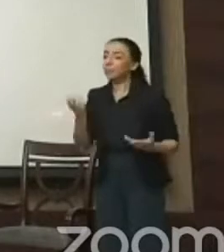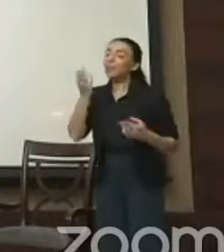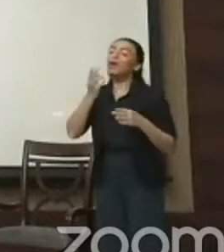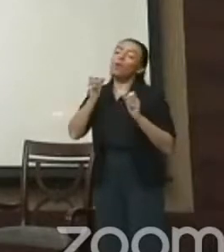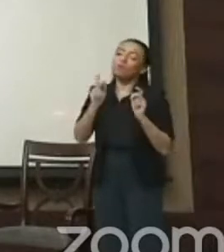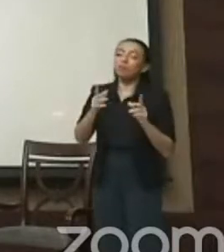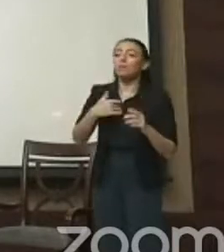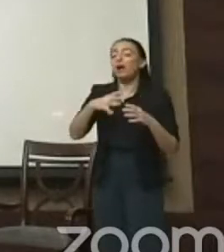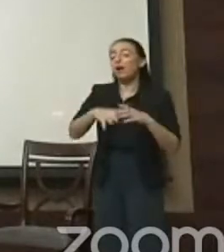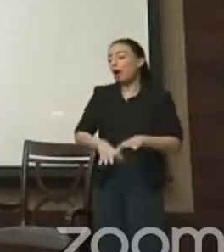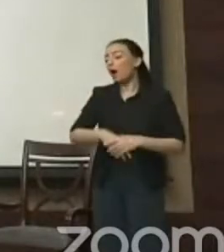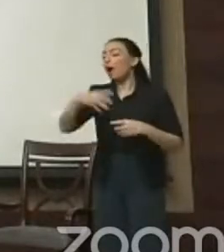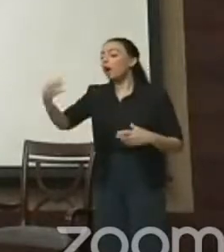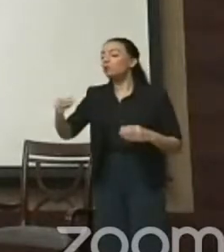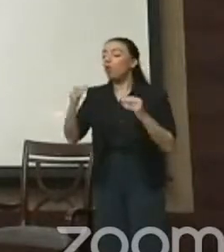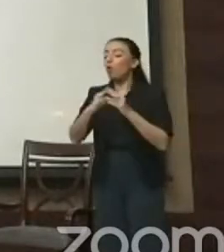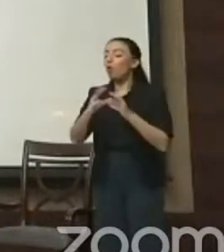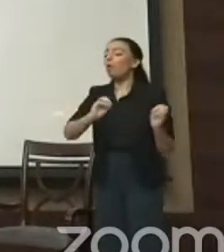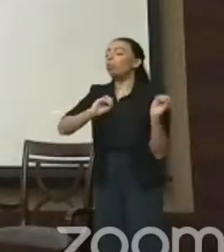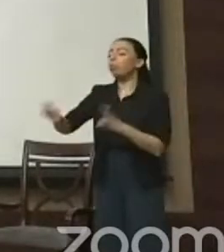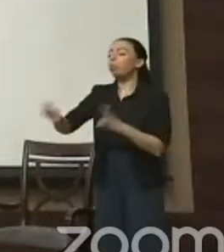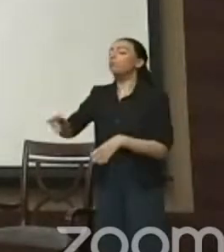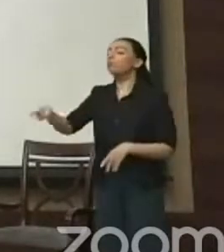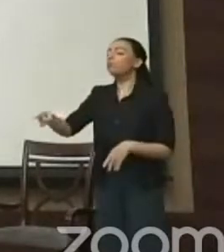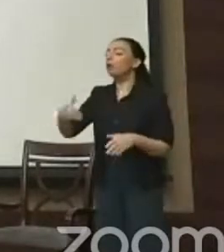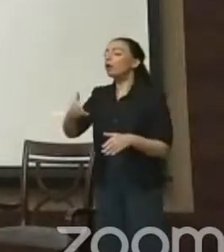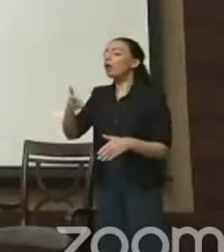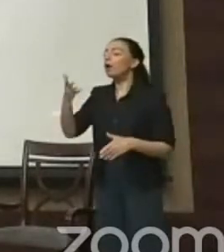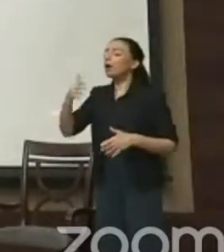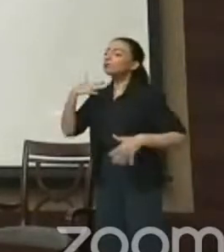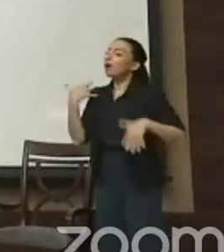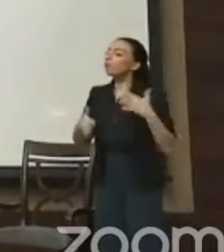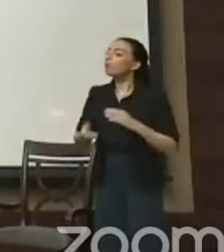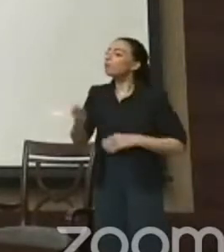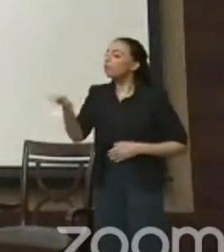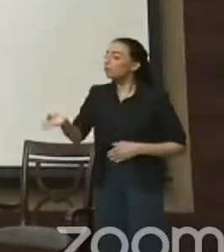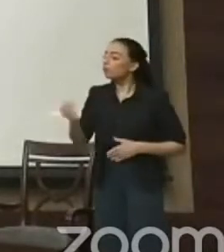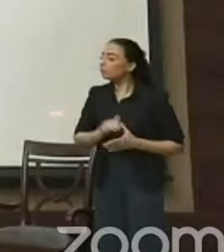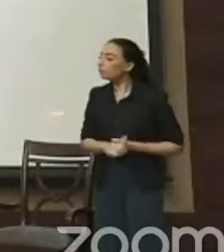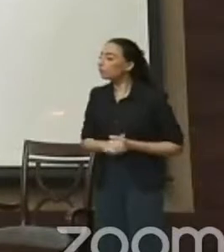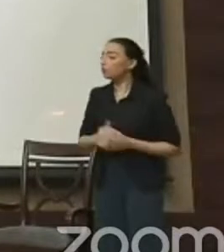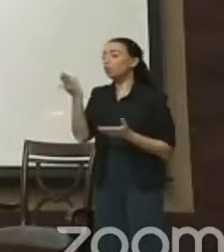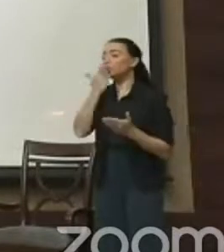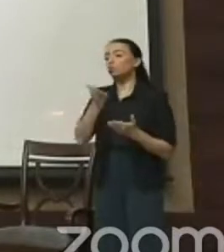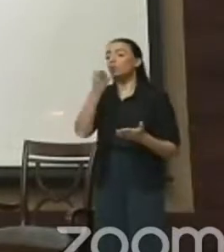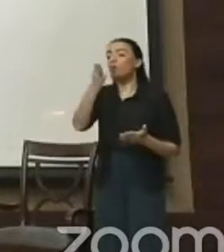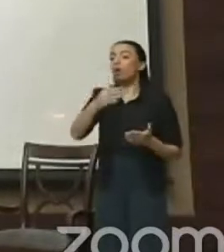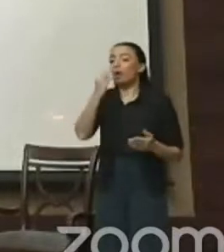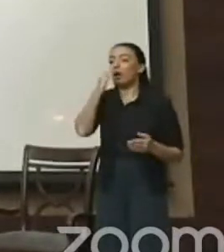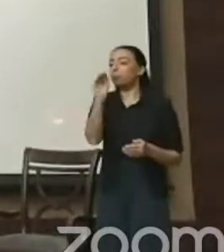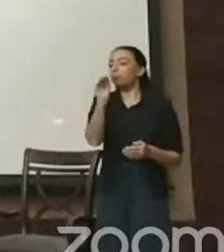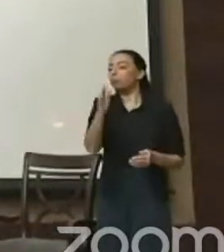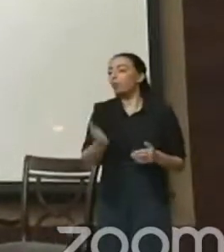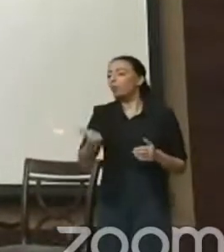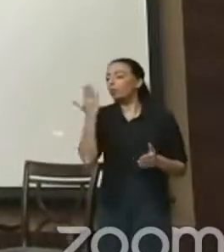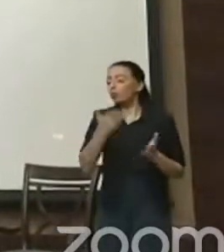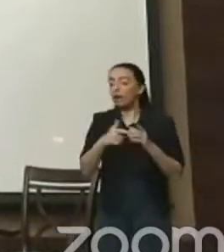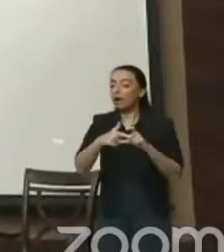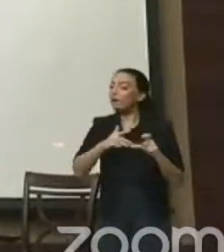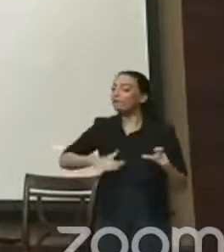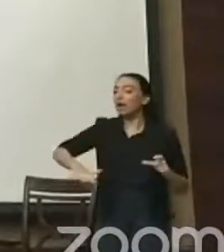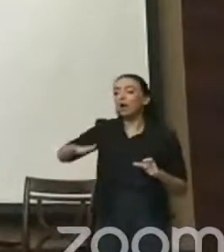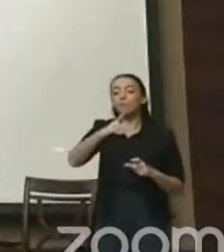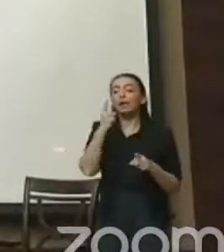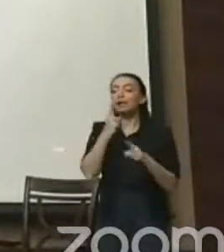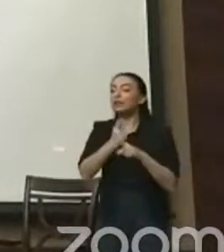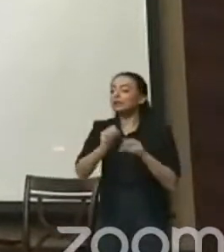a footpath outside his home, it is barrierful. Then when we reach the school has no environment where a